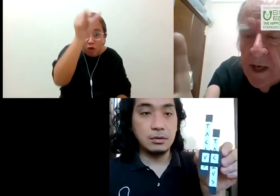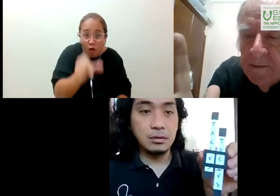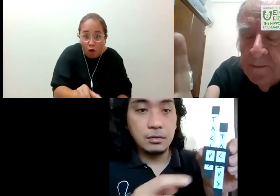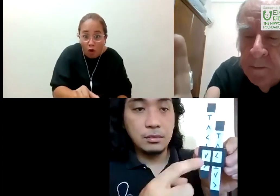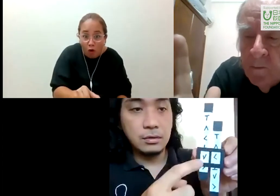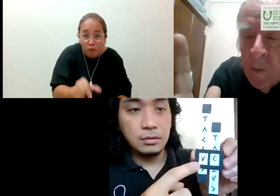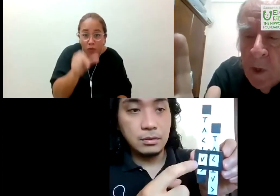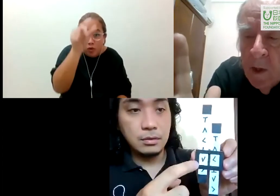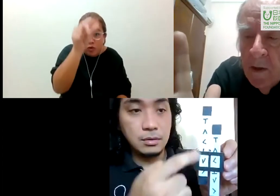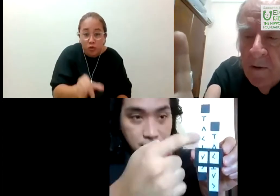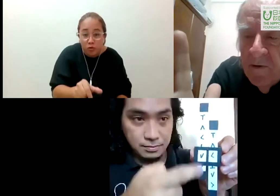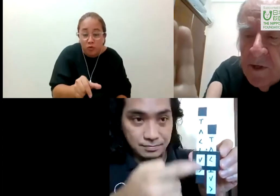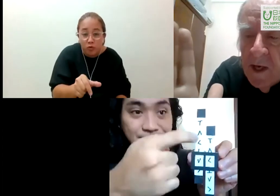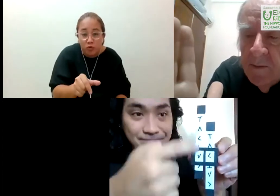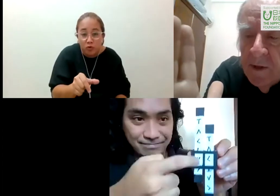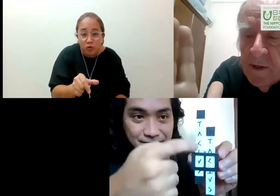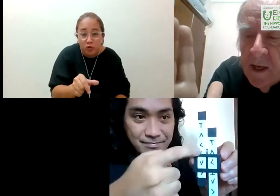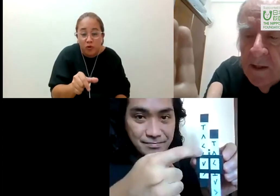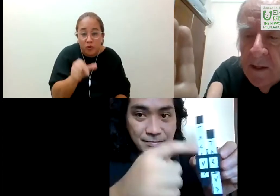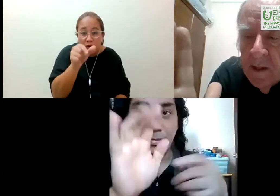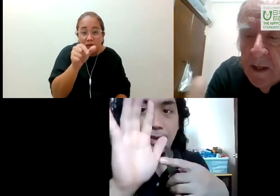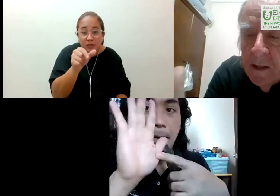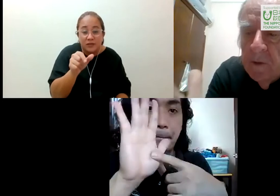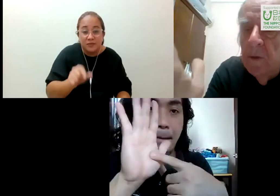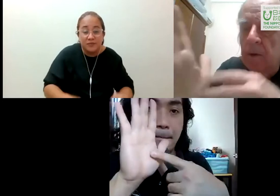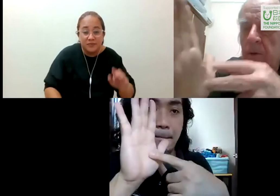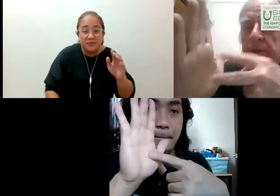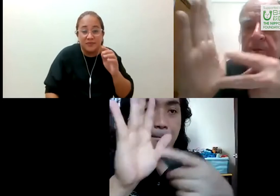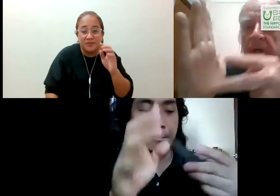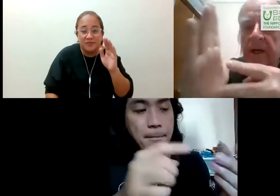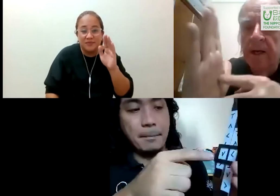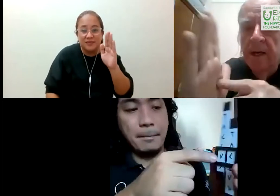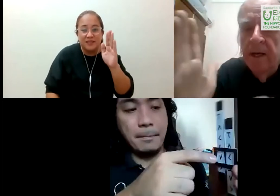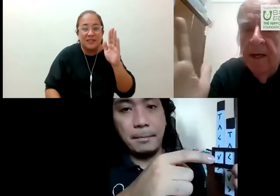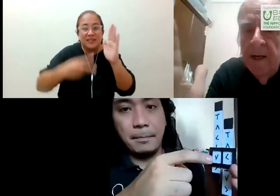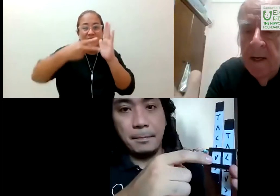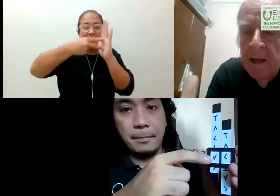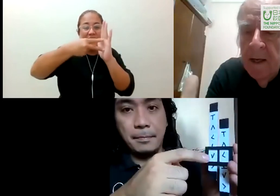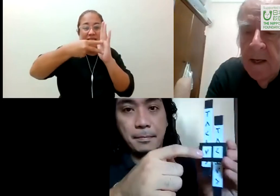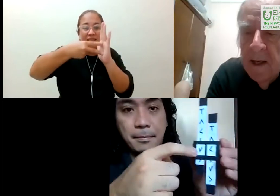to the side. First column to the side. Yeah, do it this way.